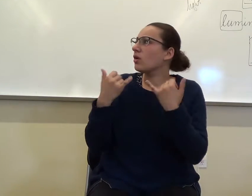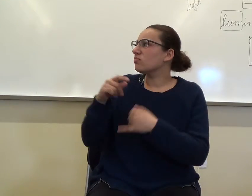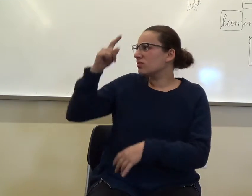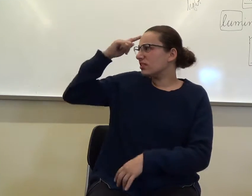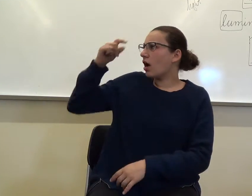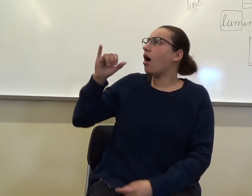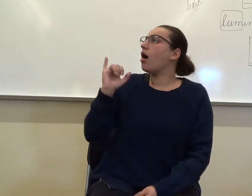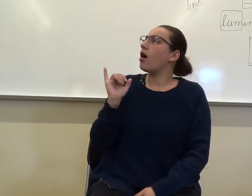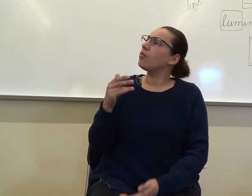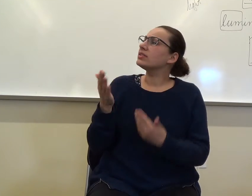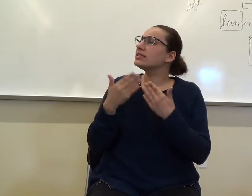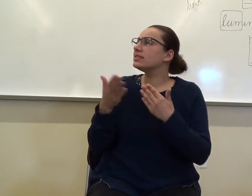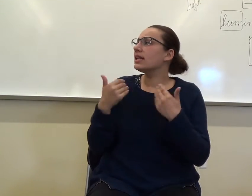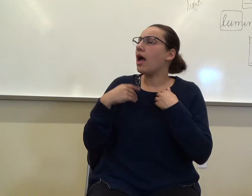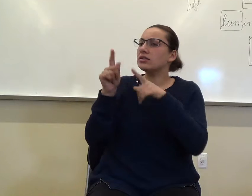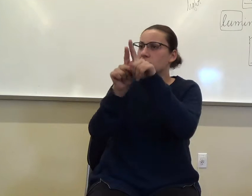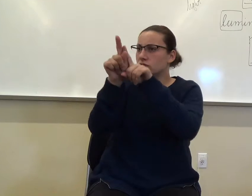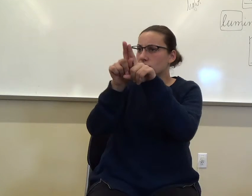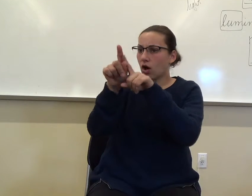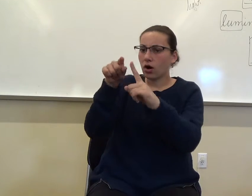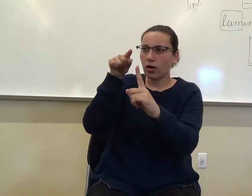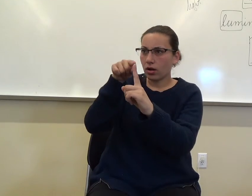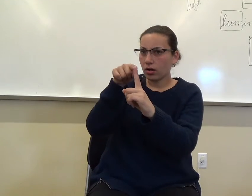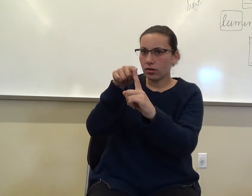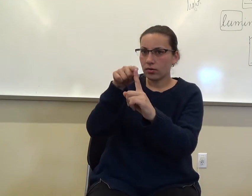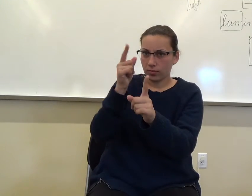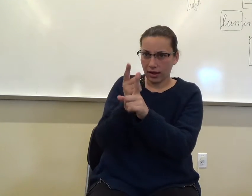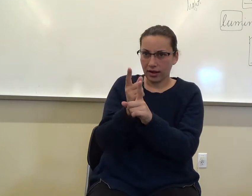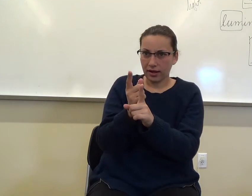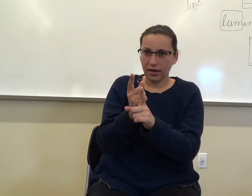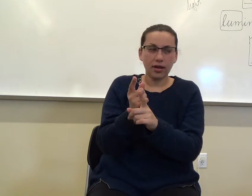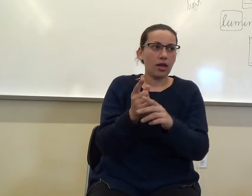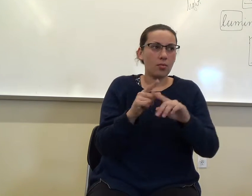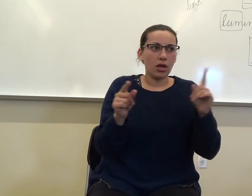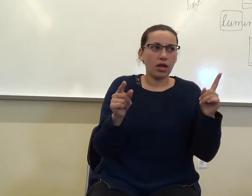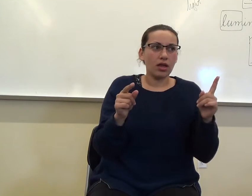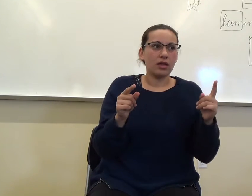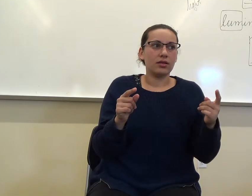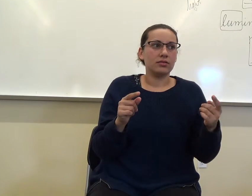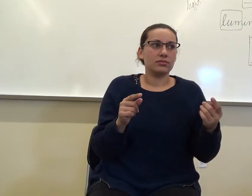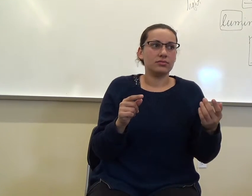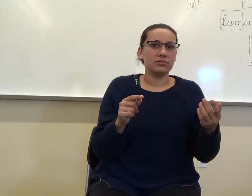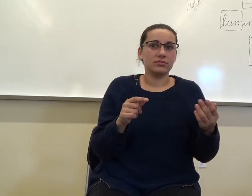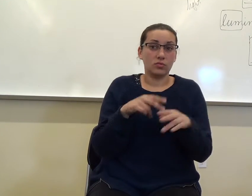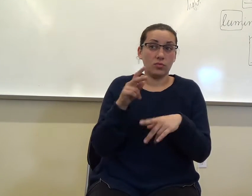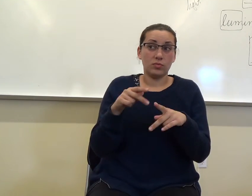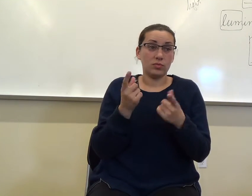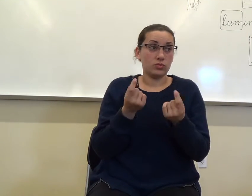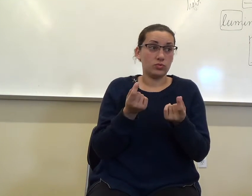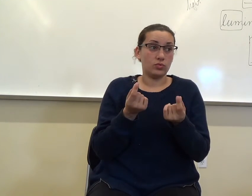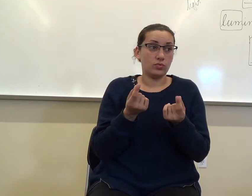has a star here, right? It has an anti-Semitic. But what people did was, and this always happens,